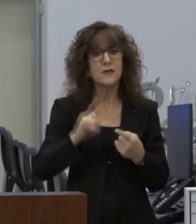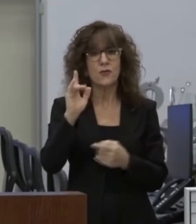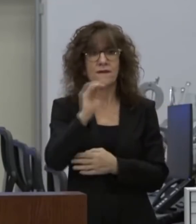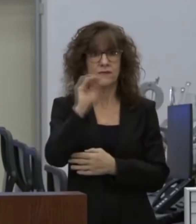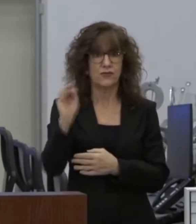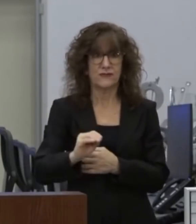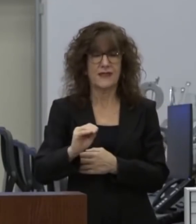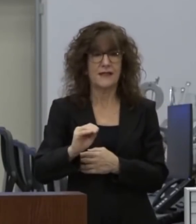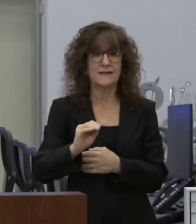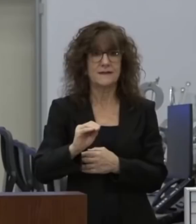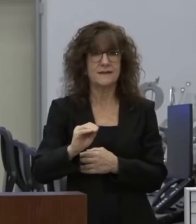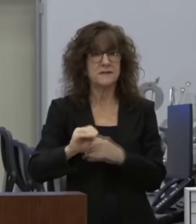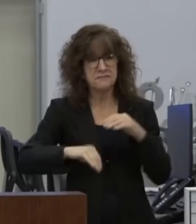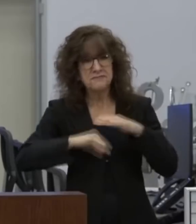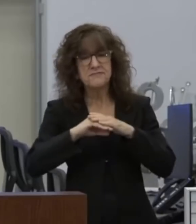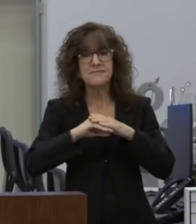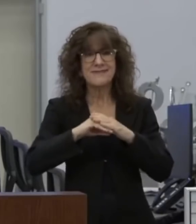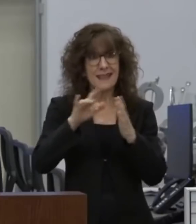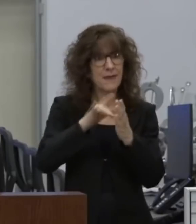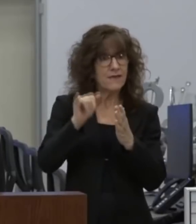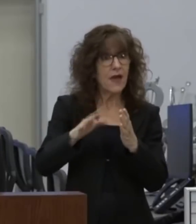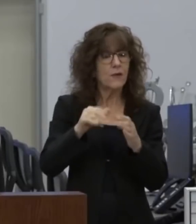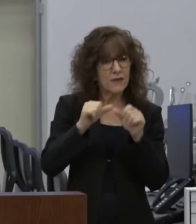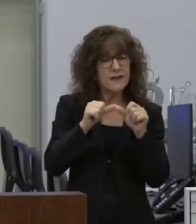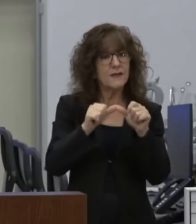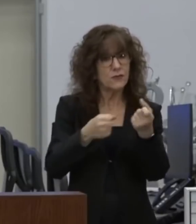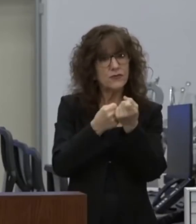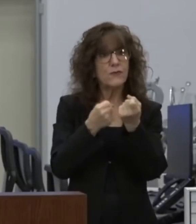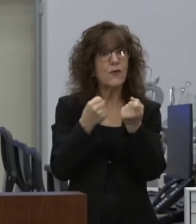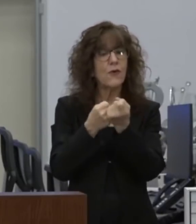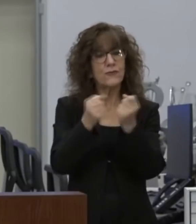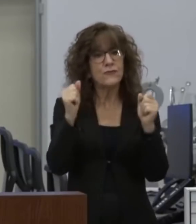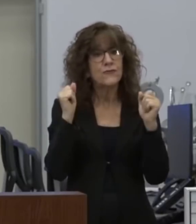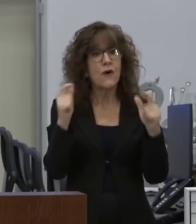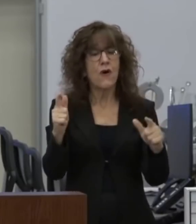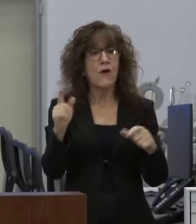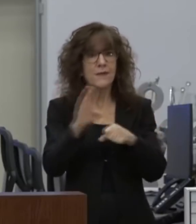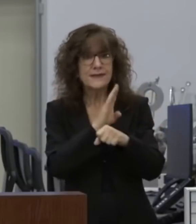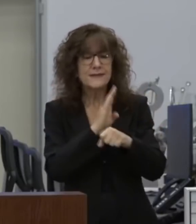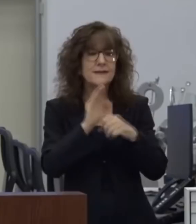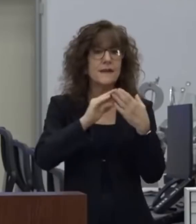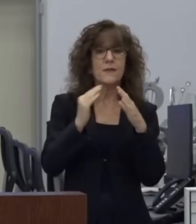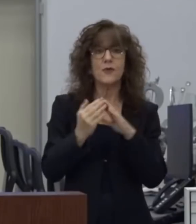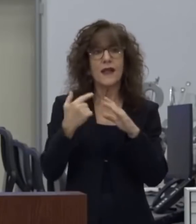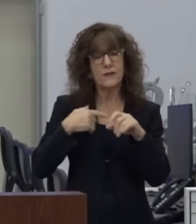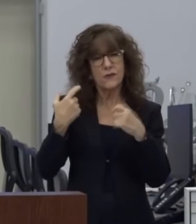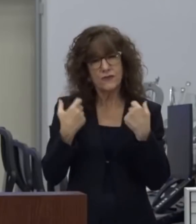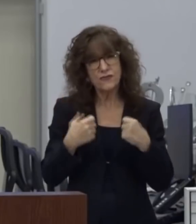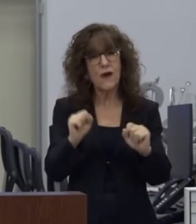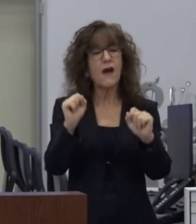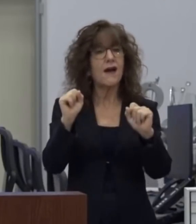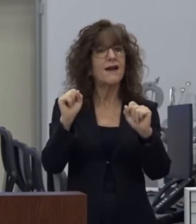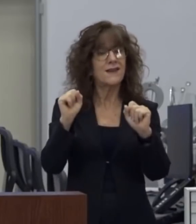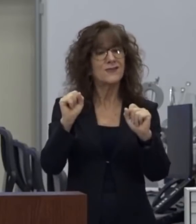25%. Again, even in the midst of this, we will continue to work to support all in our business community as we work to keep